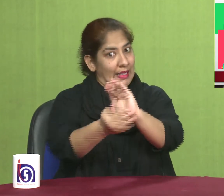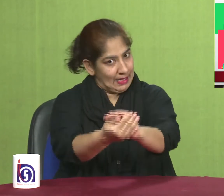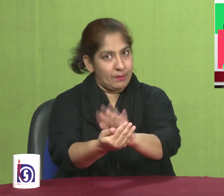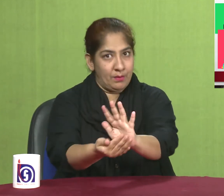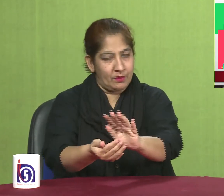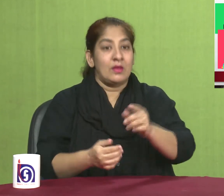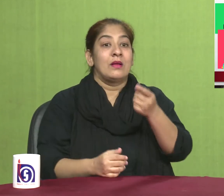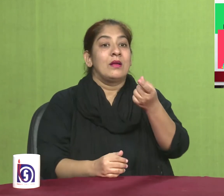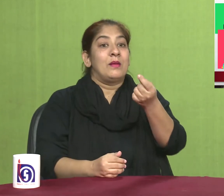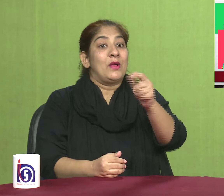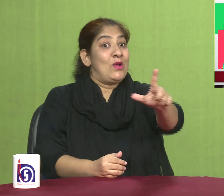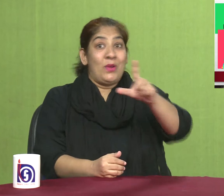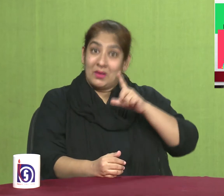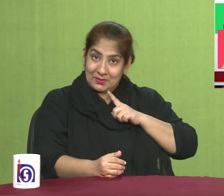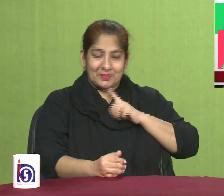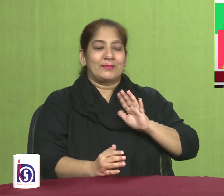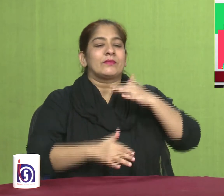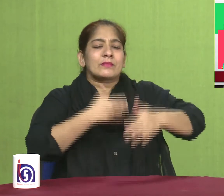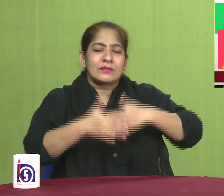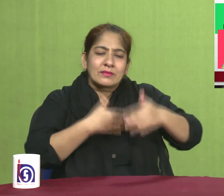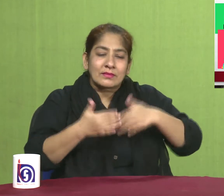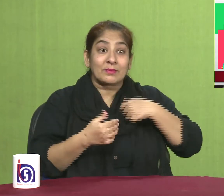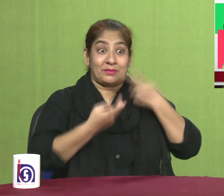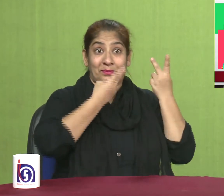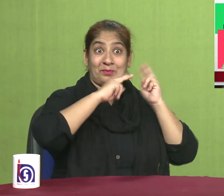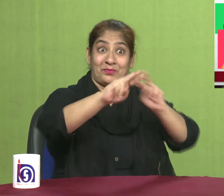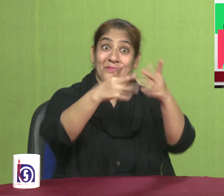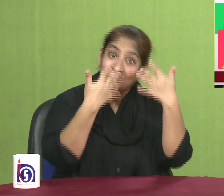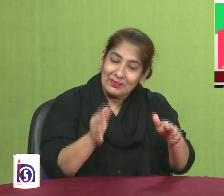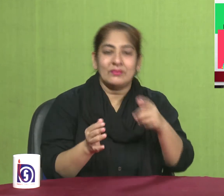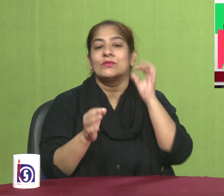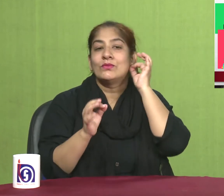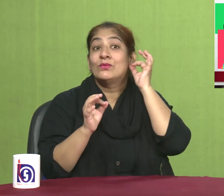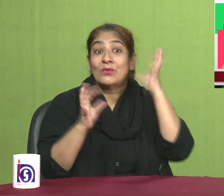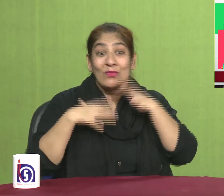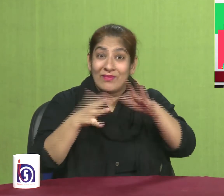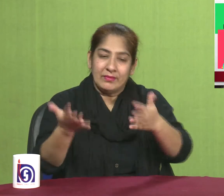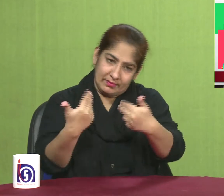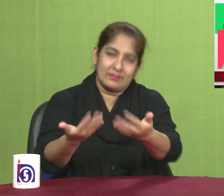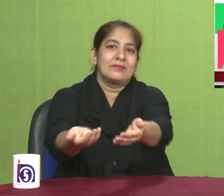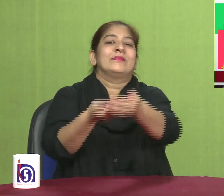take some amount of loan. When you return that amount of loan, and then you take back your